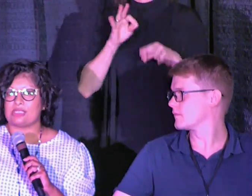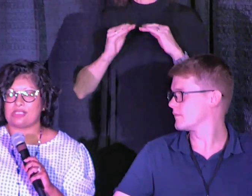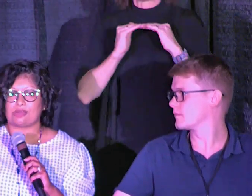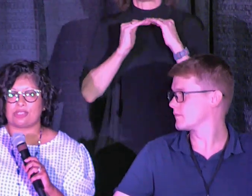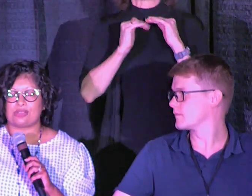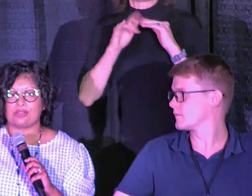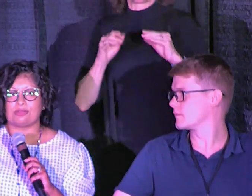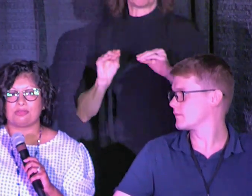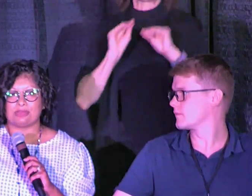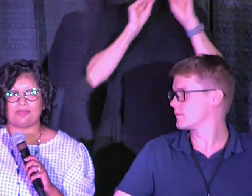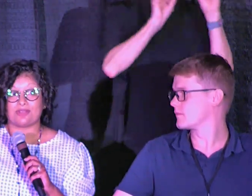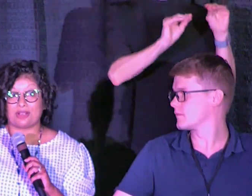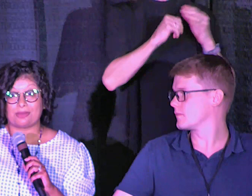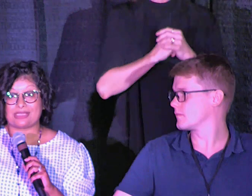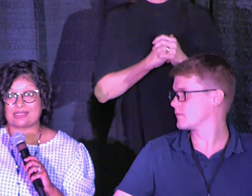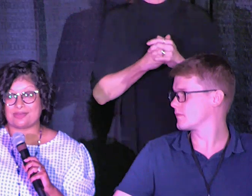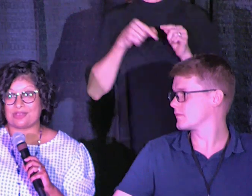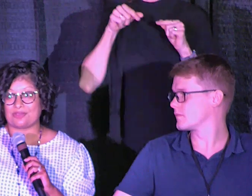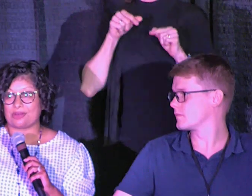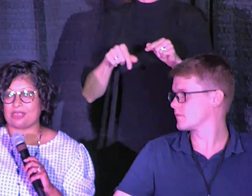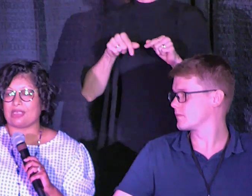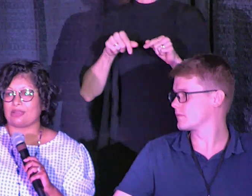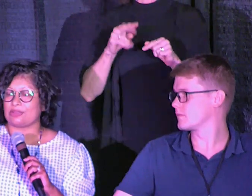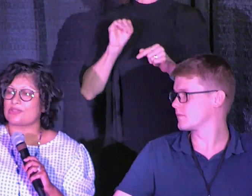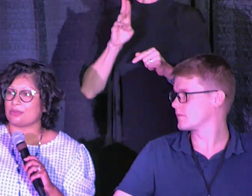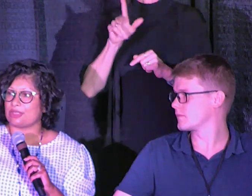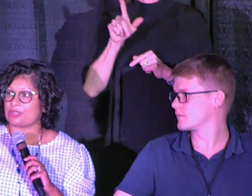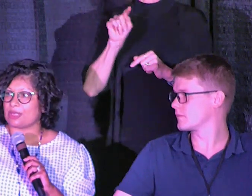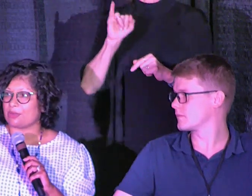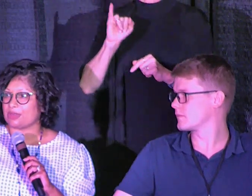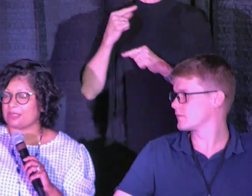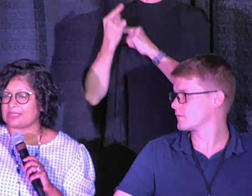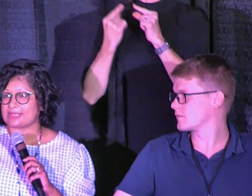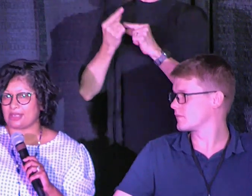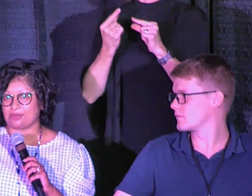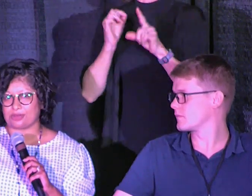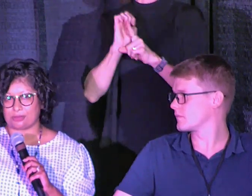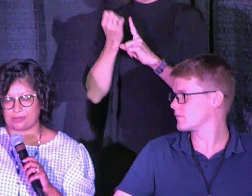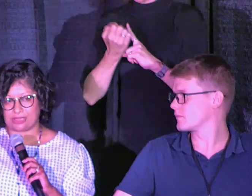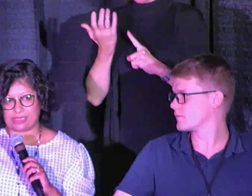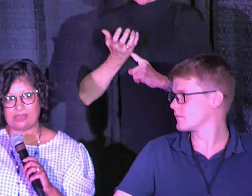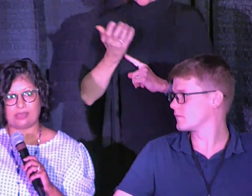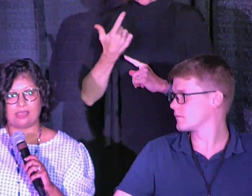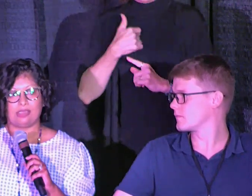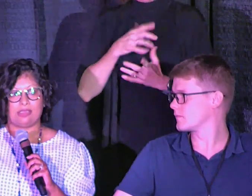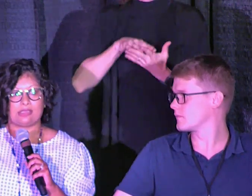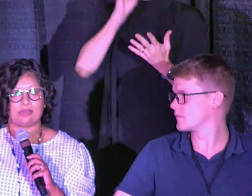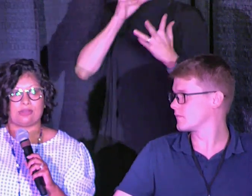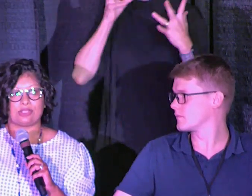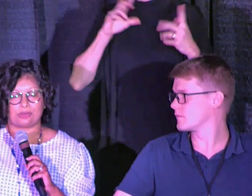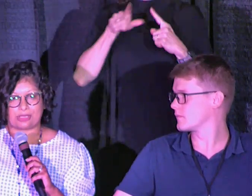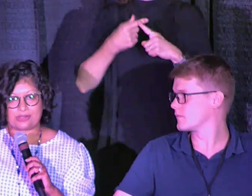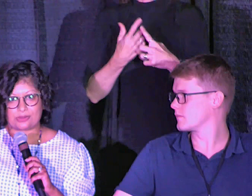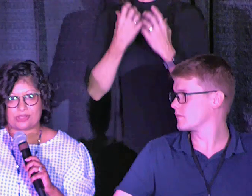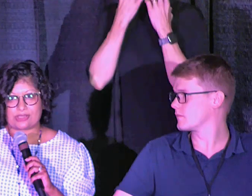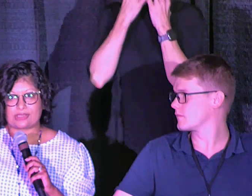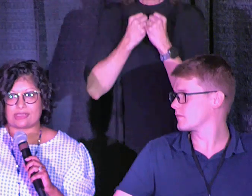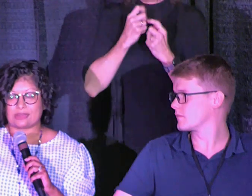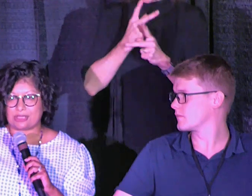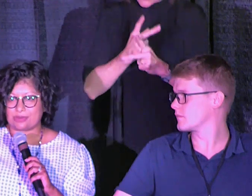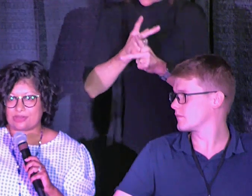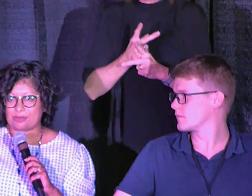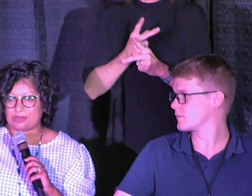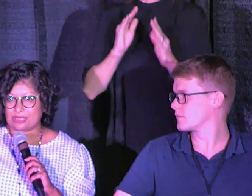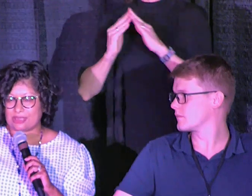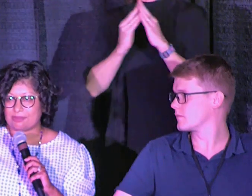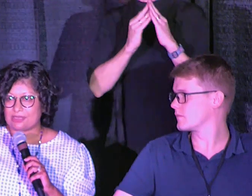that multi-generational living environment, I learned so much about what it means to care for community, to share resources, and